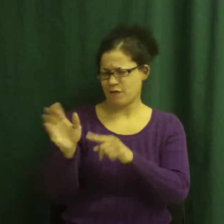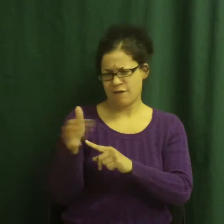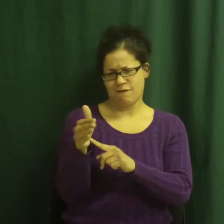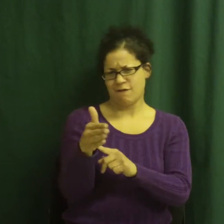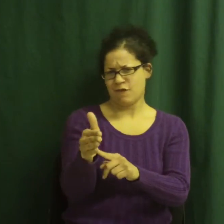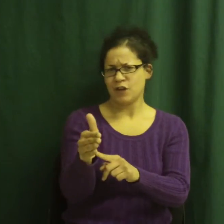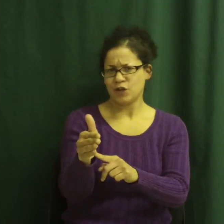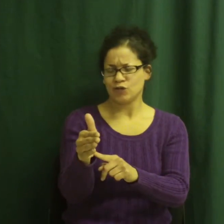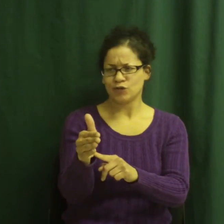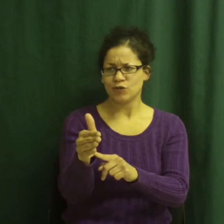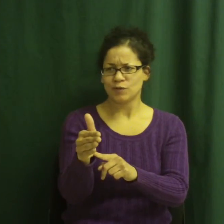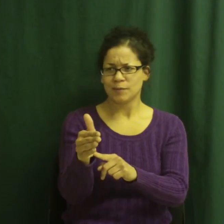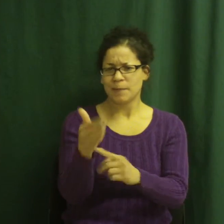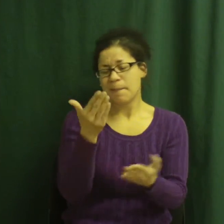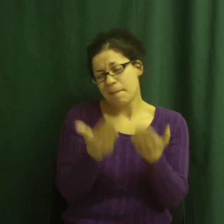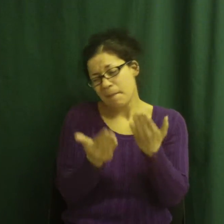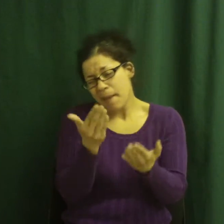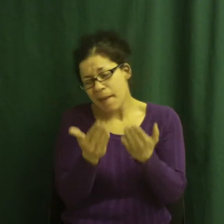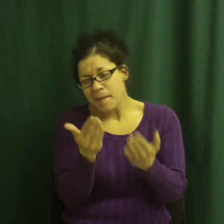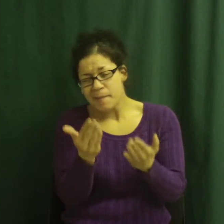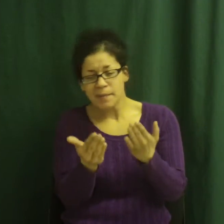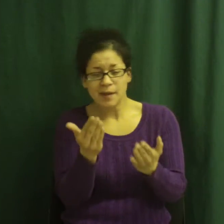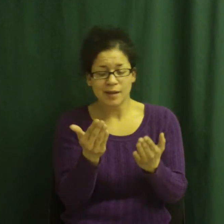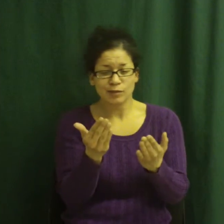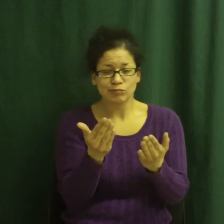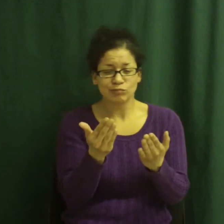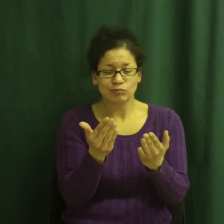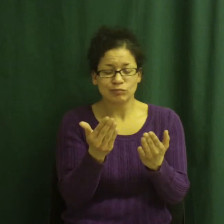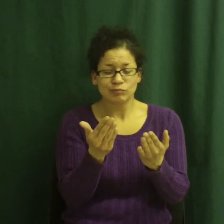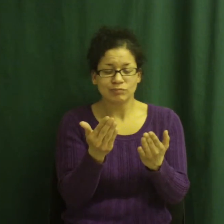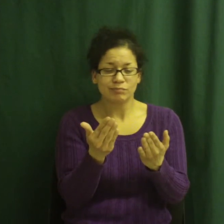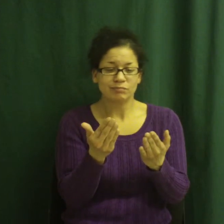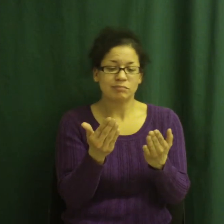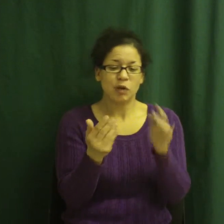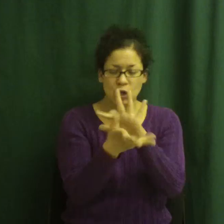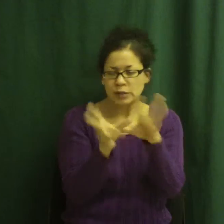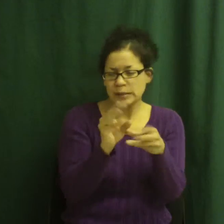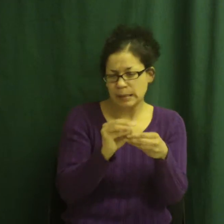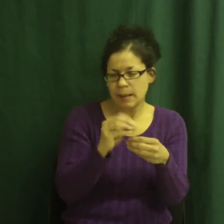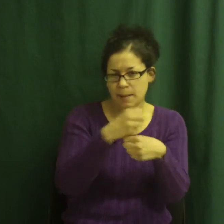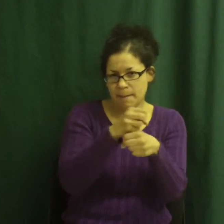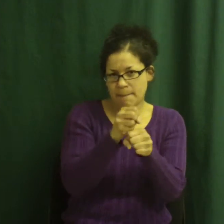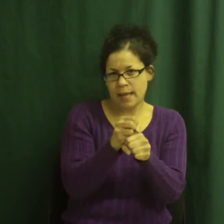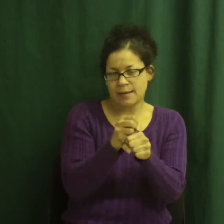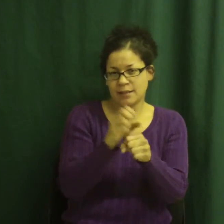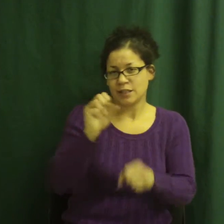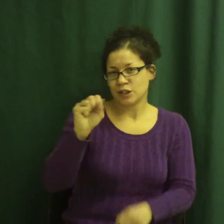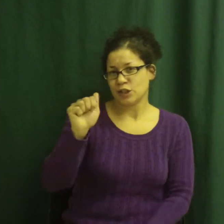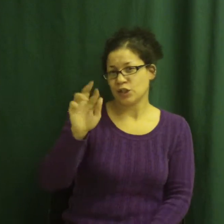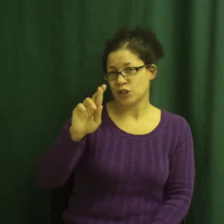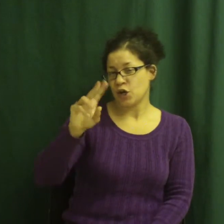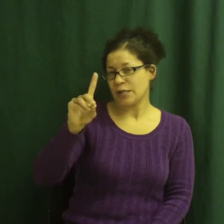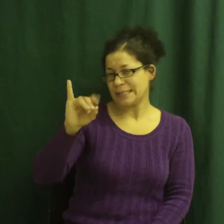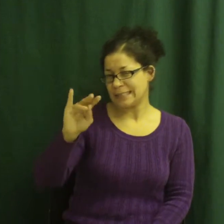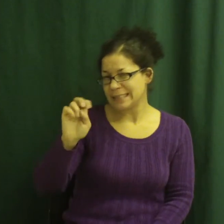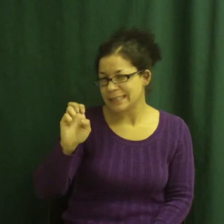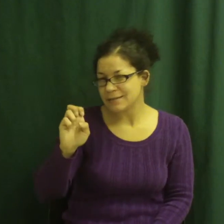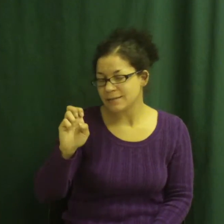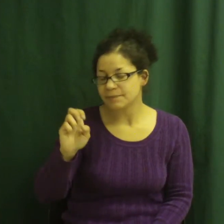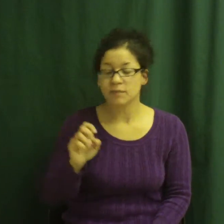The most common are young herring and pilchard. The name